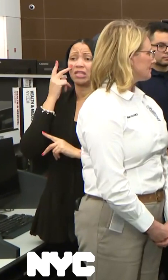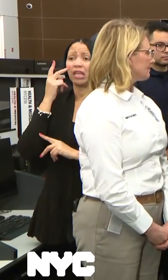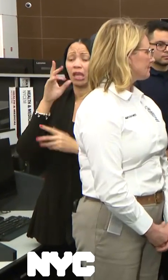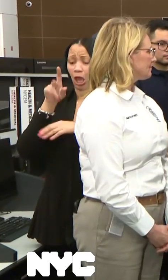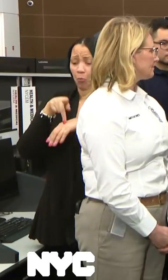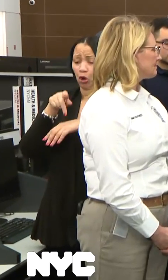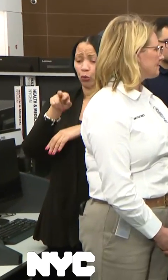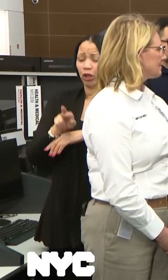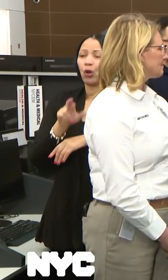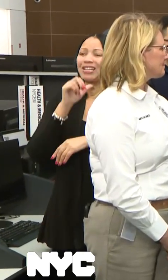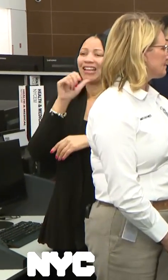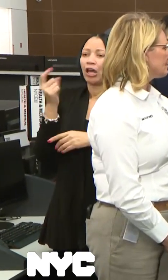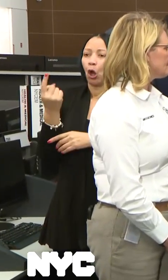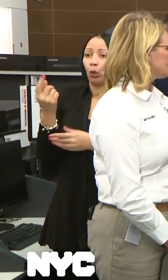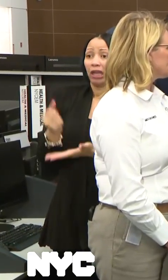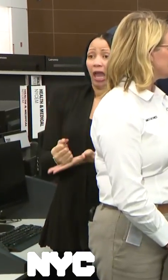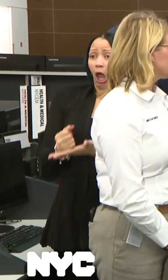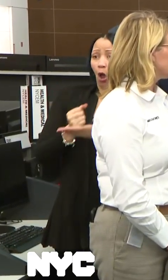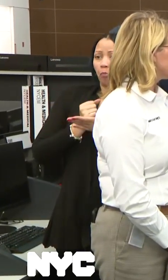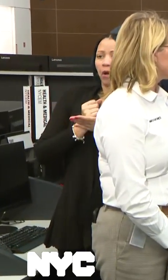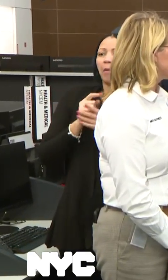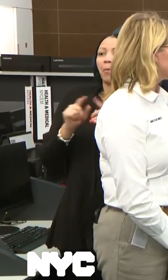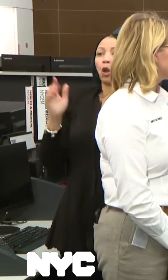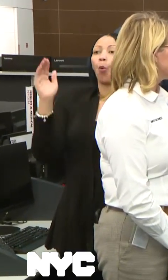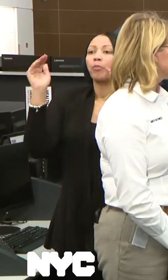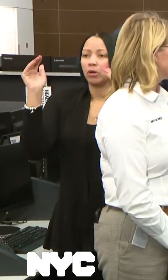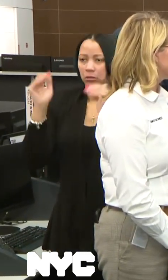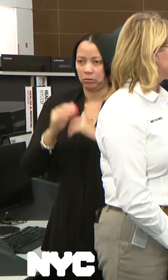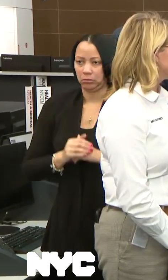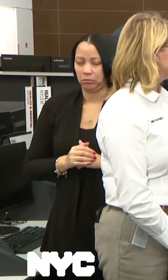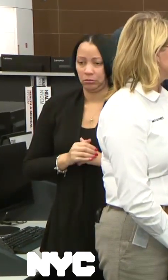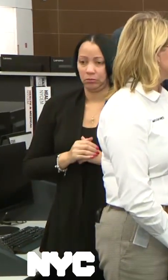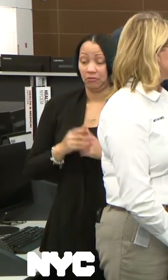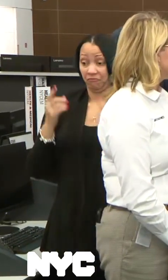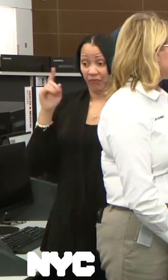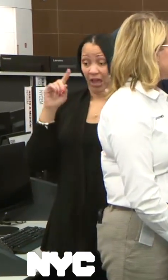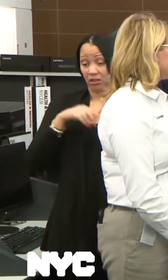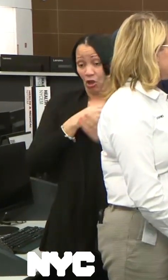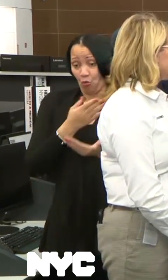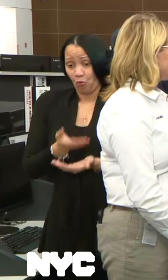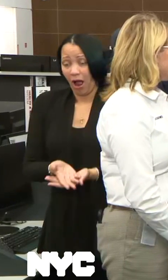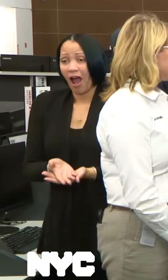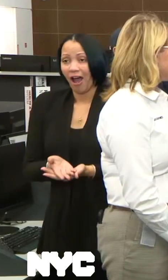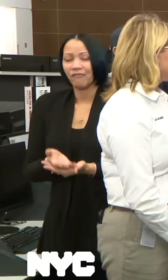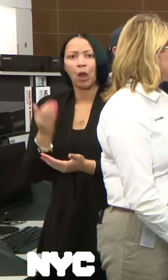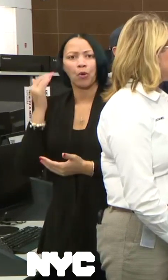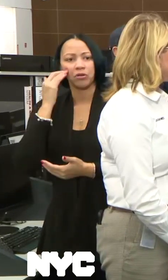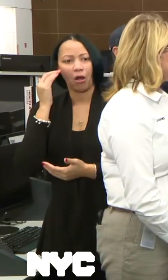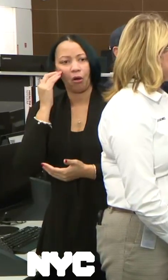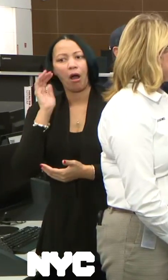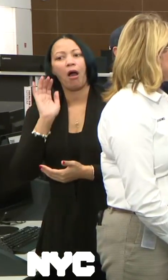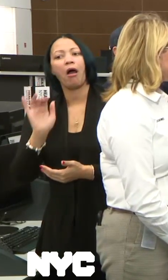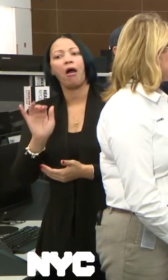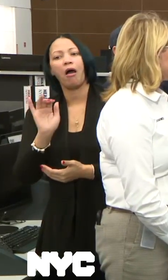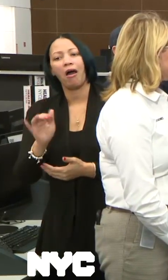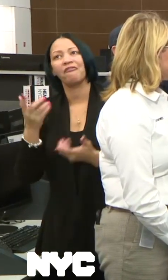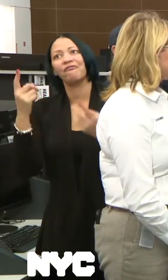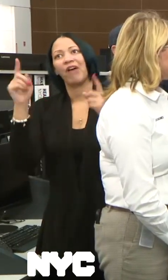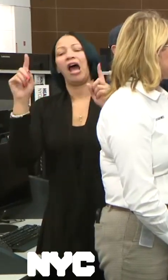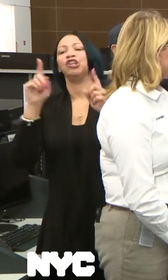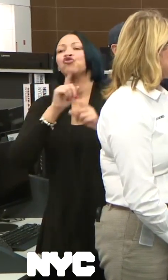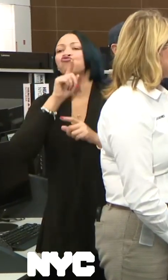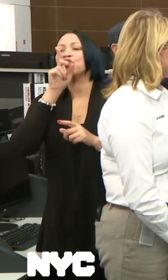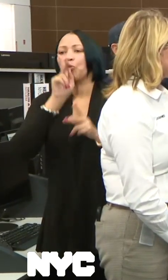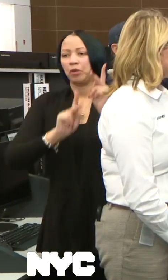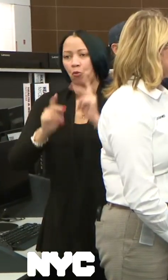they're not only going to get help, they're going to get hope. When you arrive, they're going to know that real help has arrived. People who